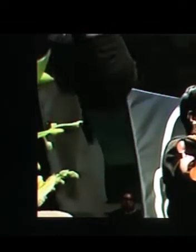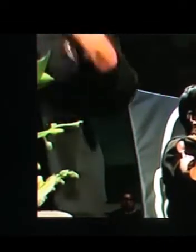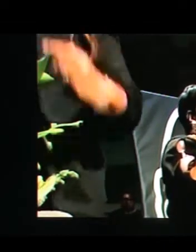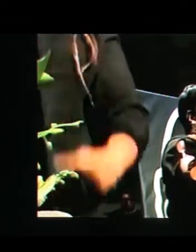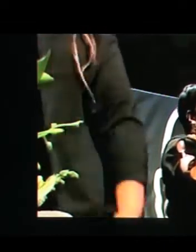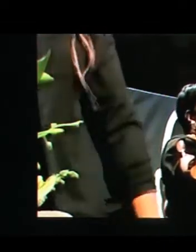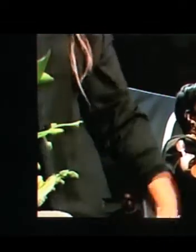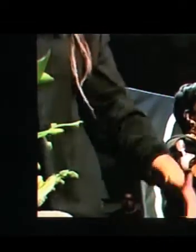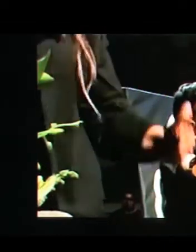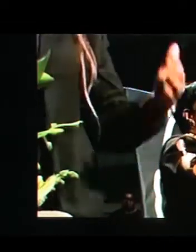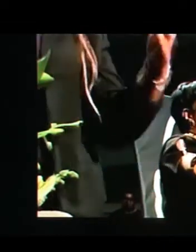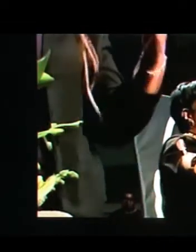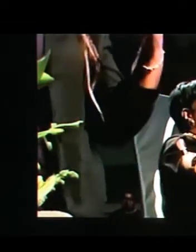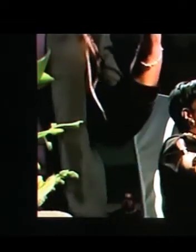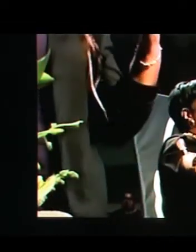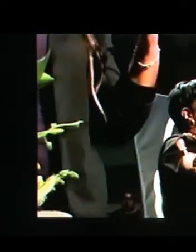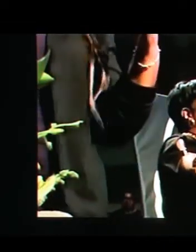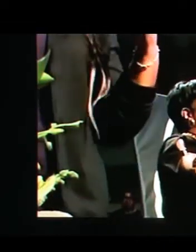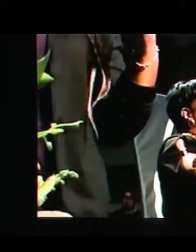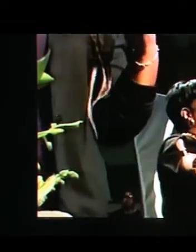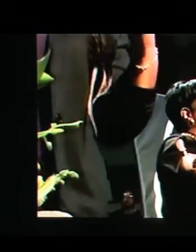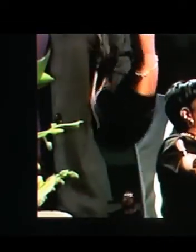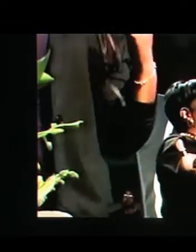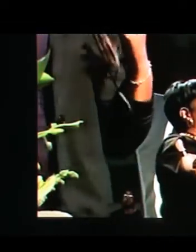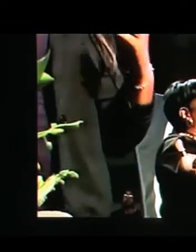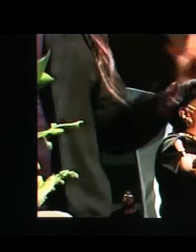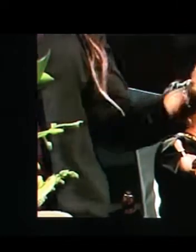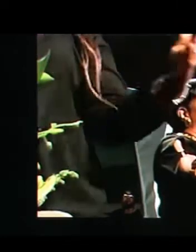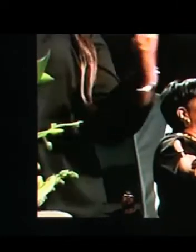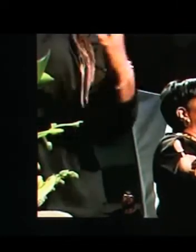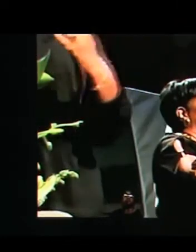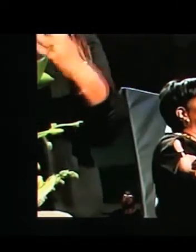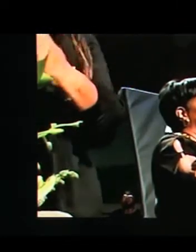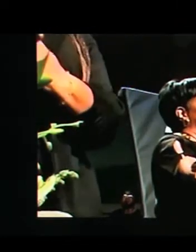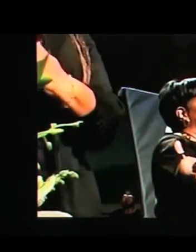For every trial, Lord. See me through.